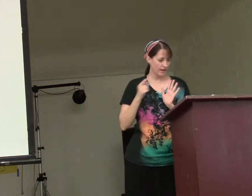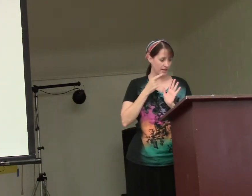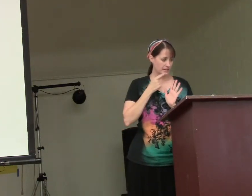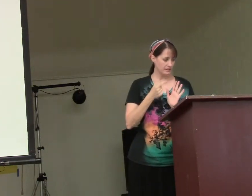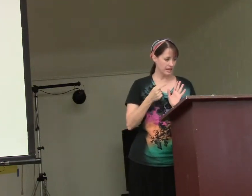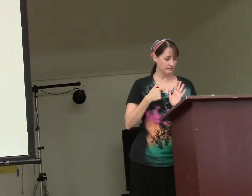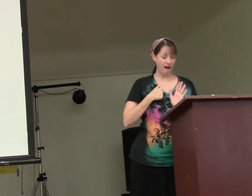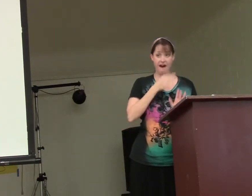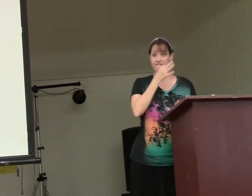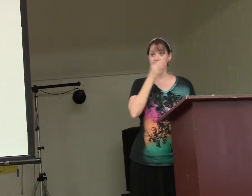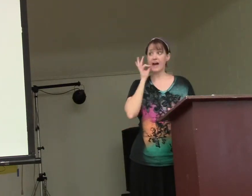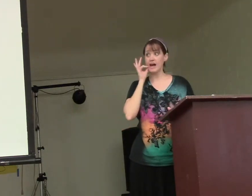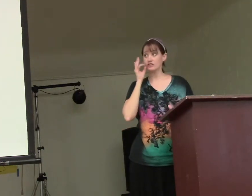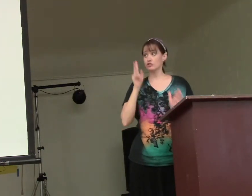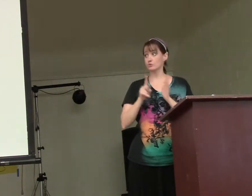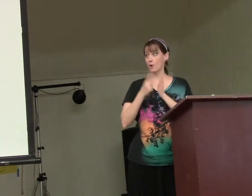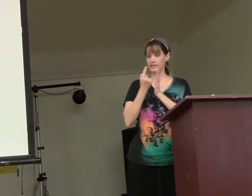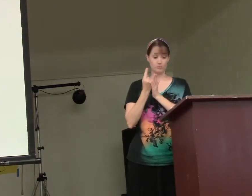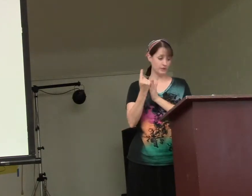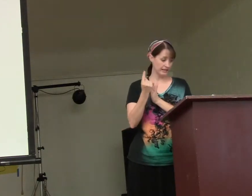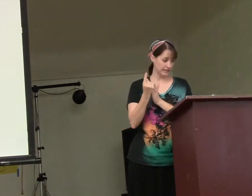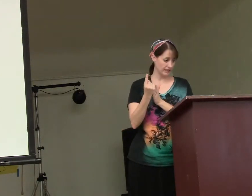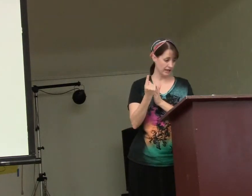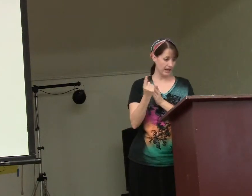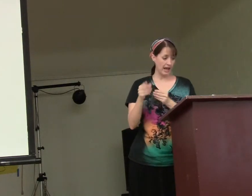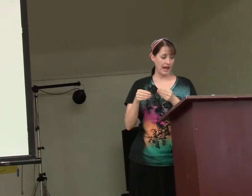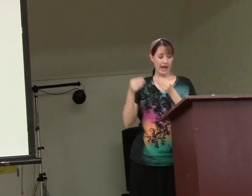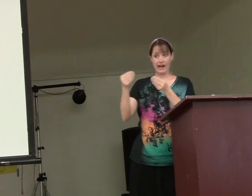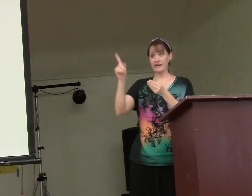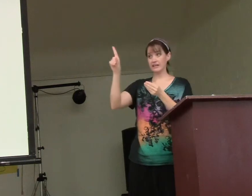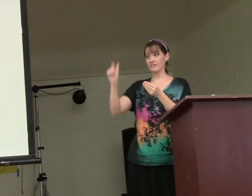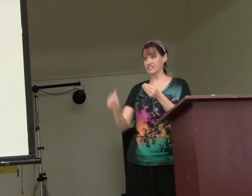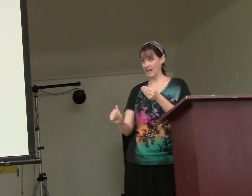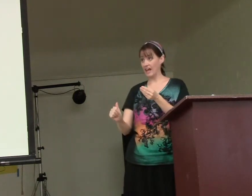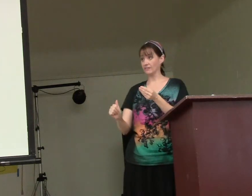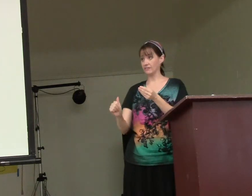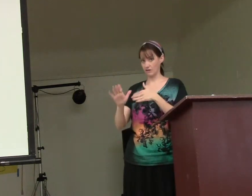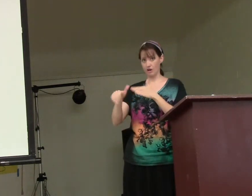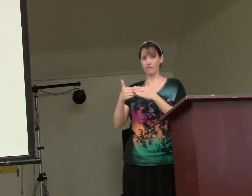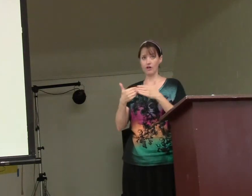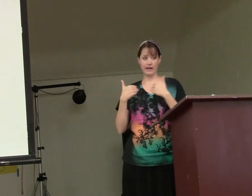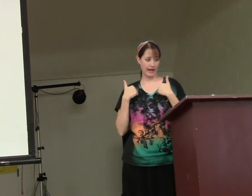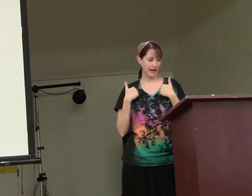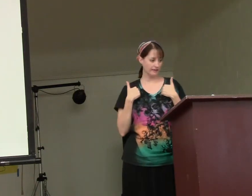He says, I fast twice a week, and I give a tenth of all I have.